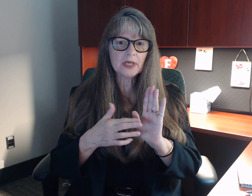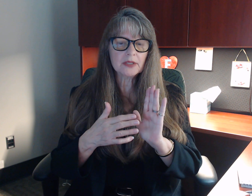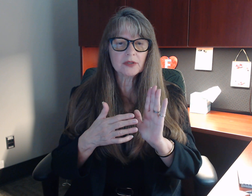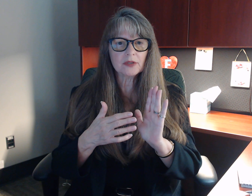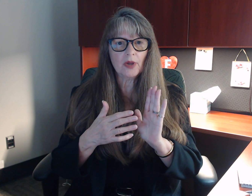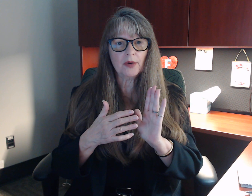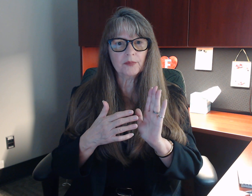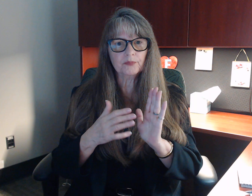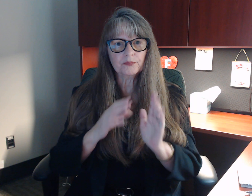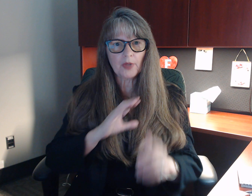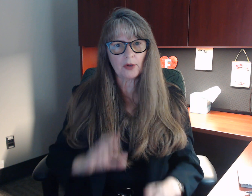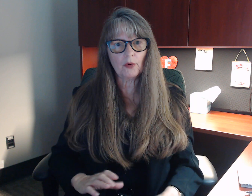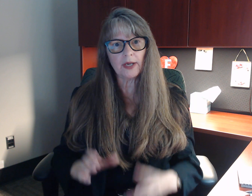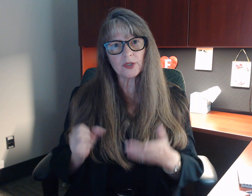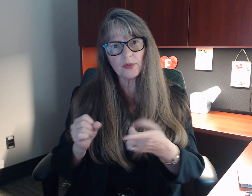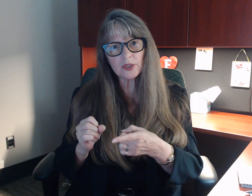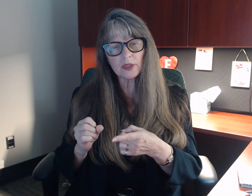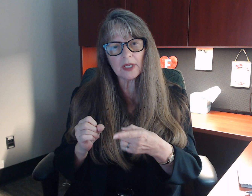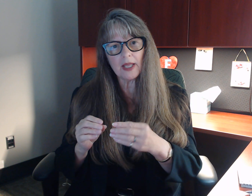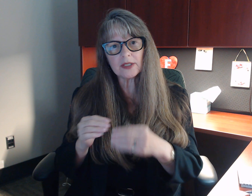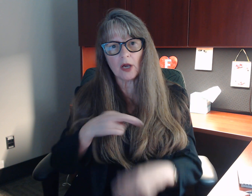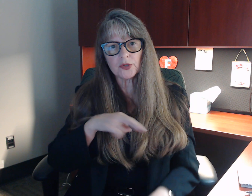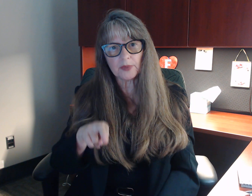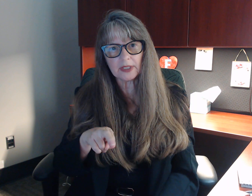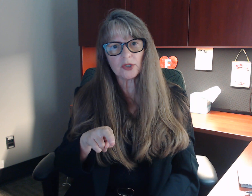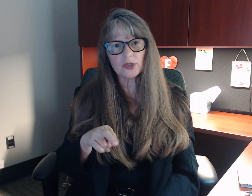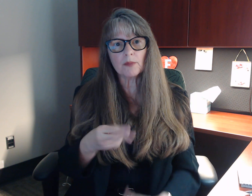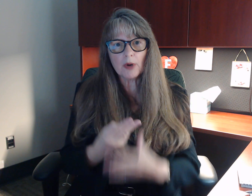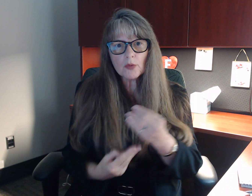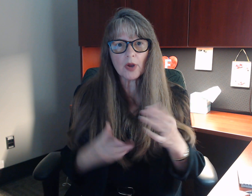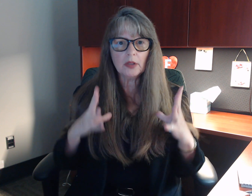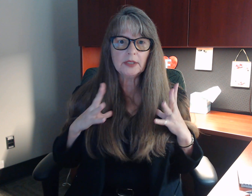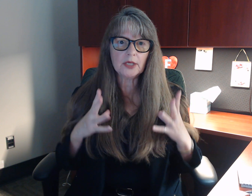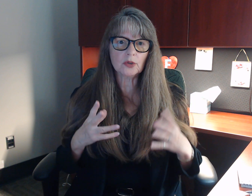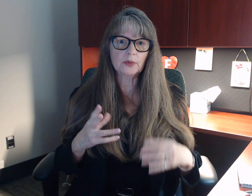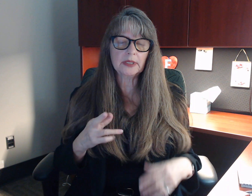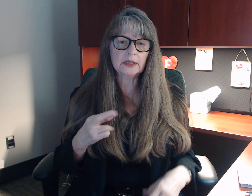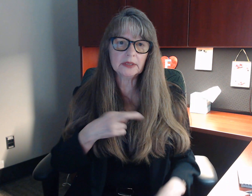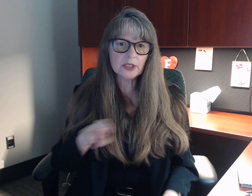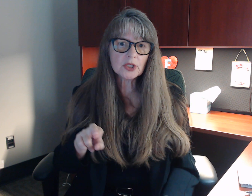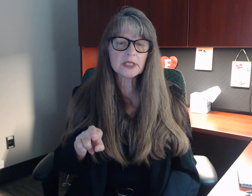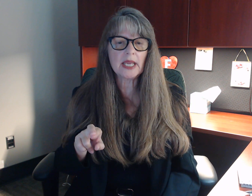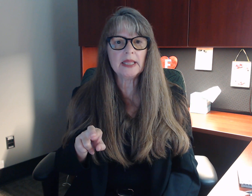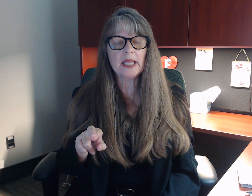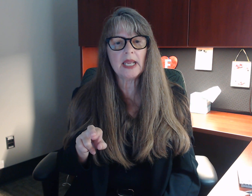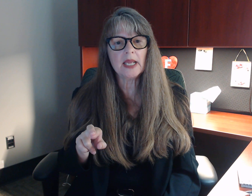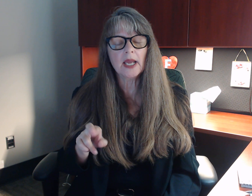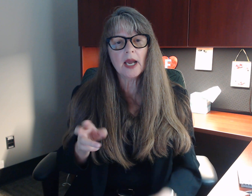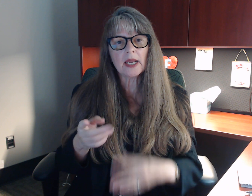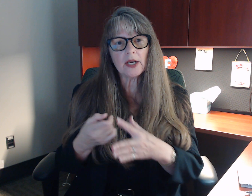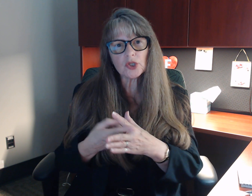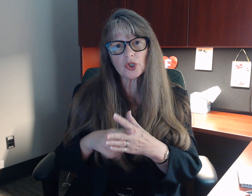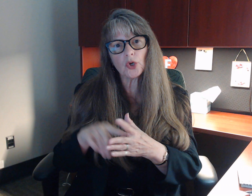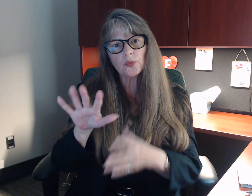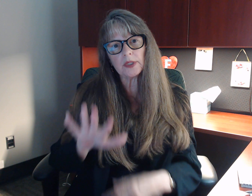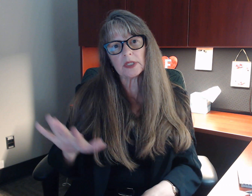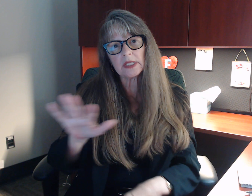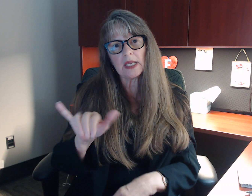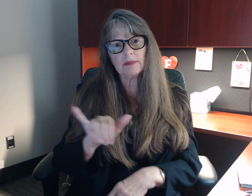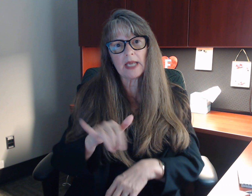represents Christ. So it's also religious. So both holidays are religious, and they kind of start around the same